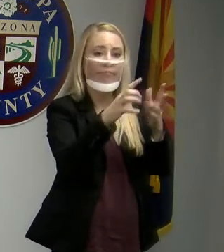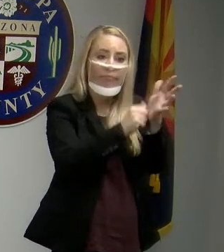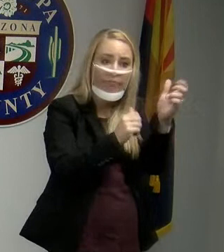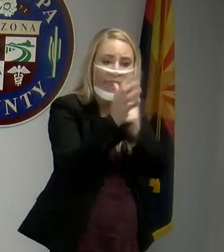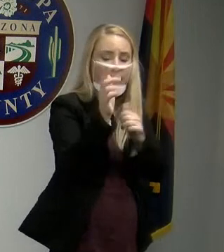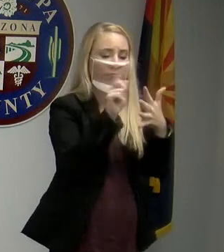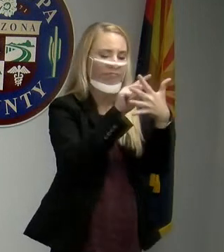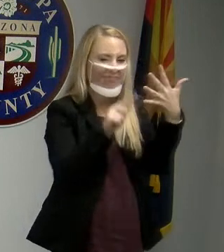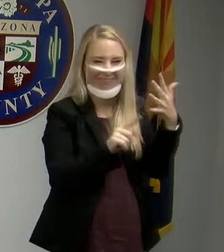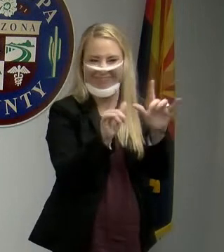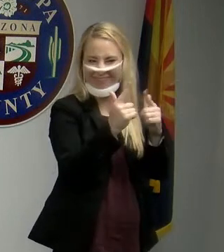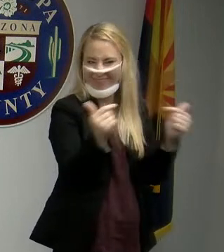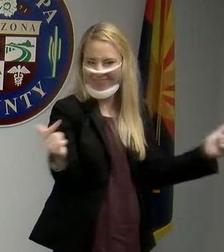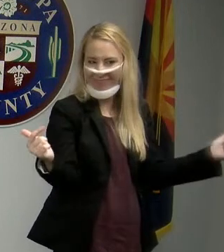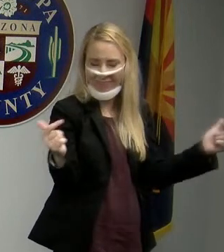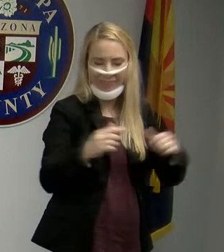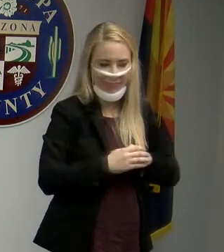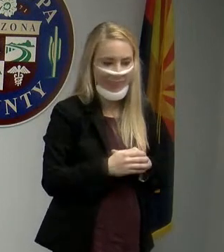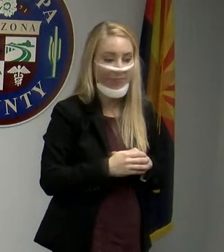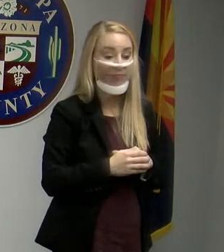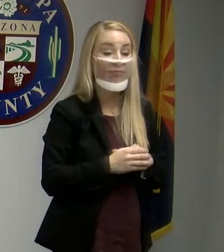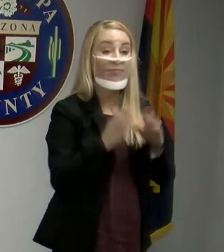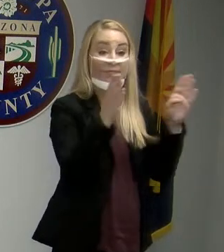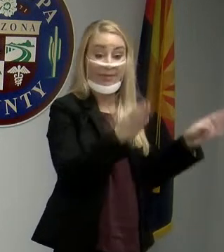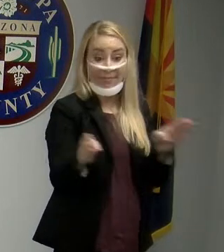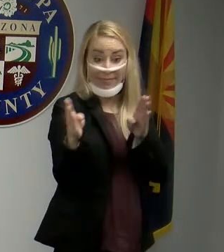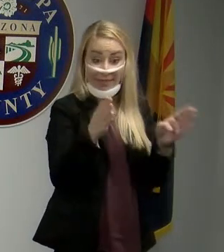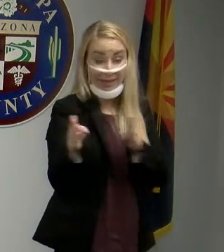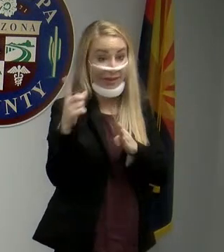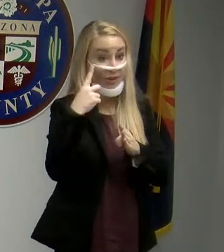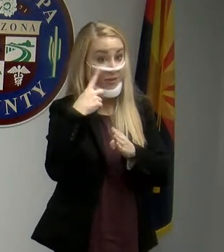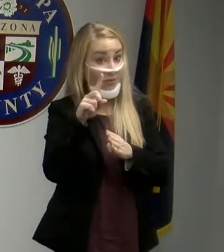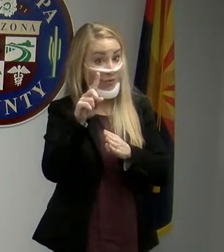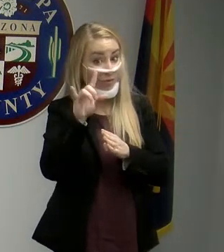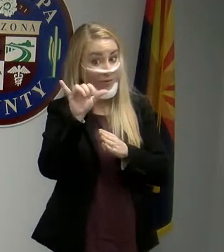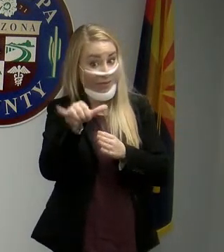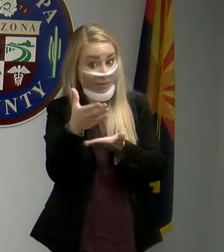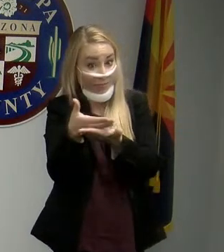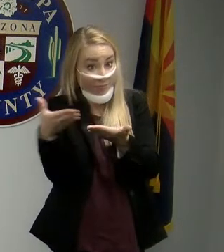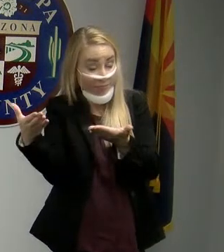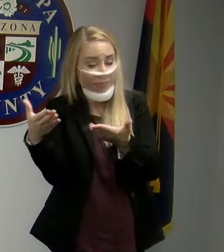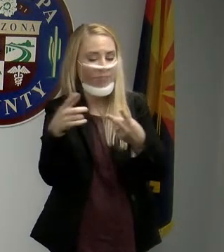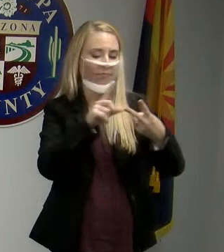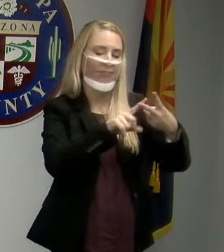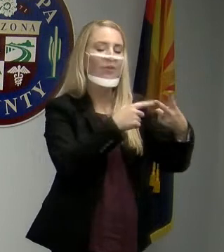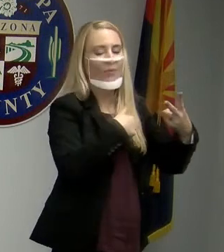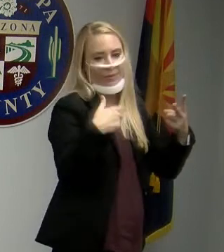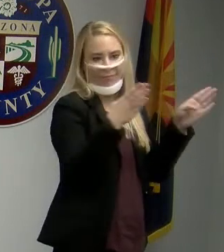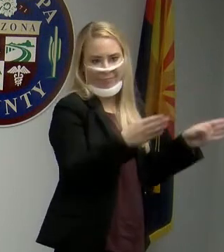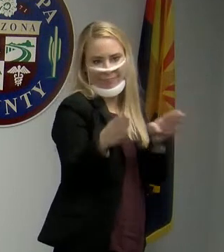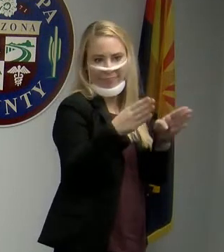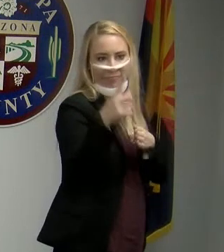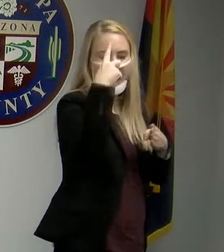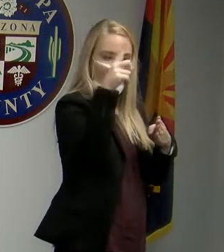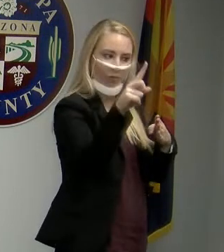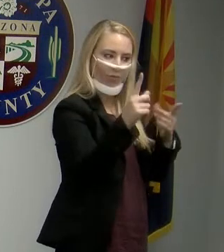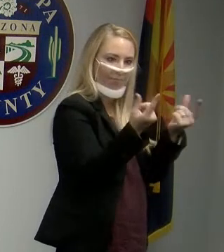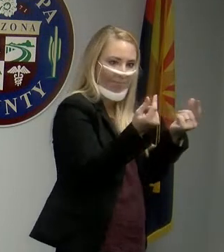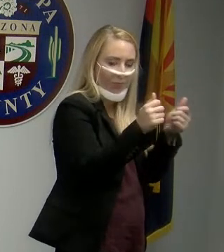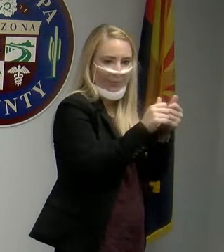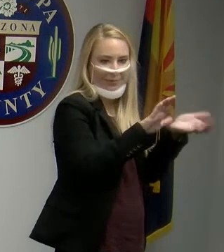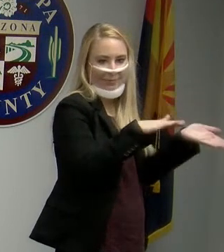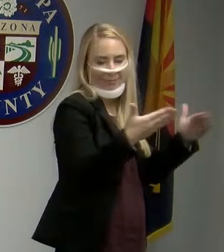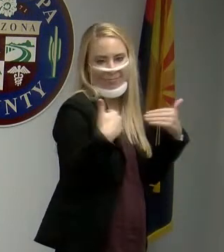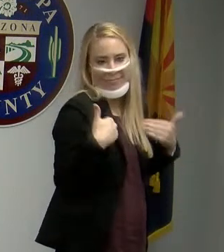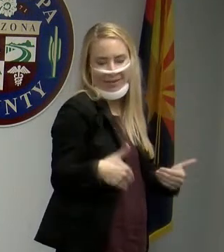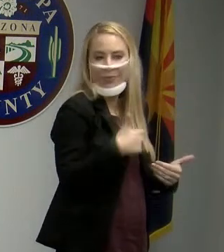way, the Unified Command has been actively planning for a rapid expansion of decedent storage for the Office of Medical Examiner, should this